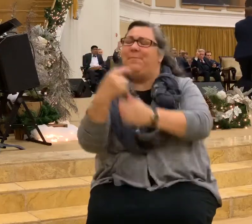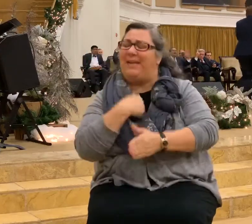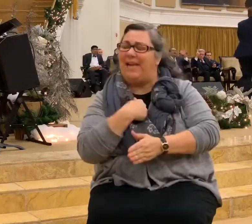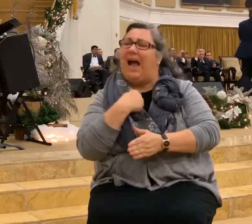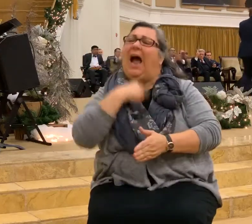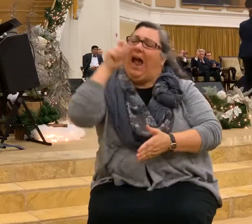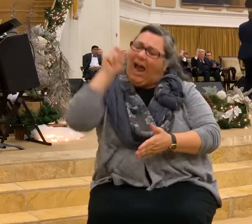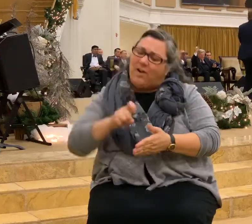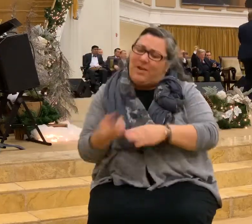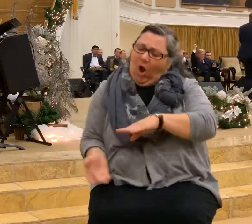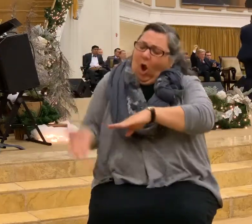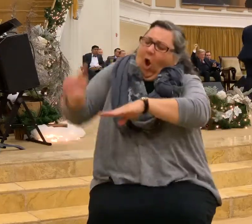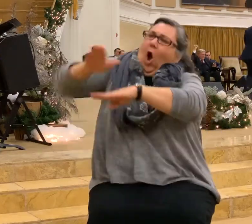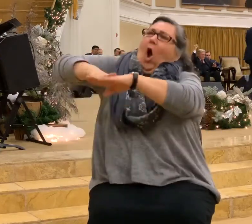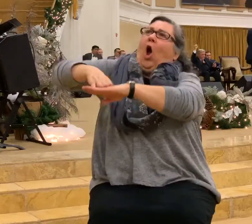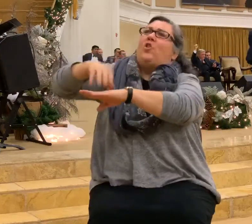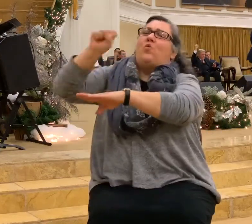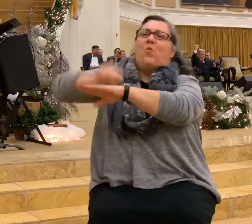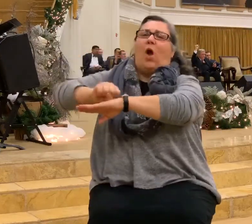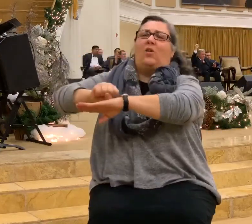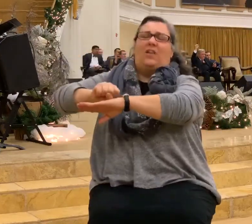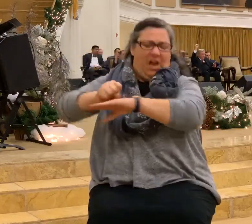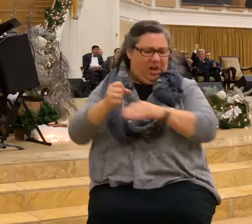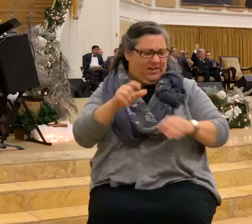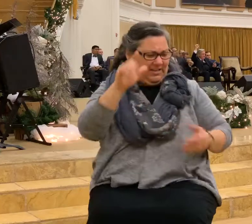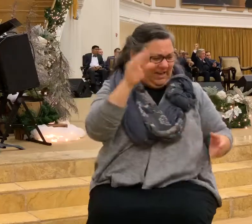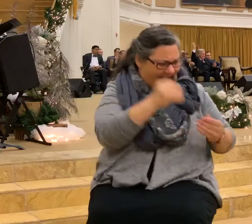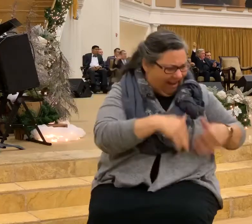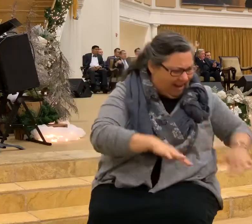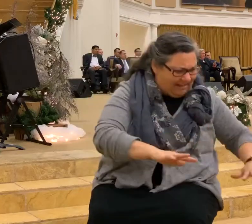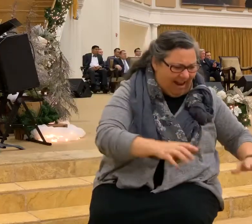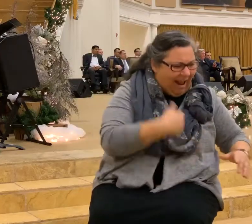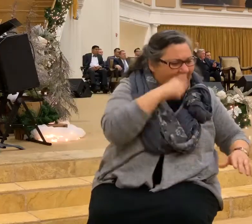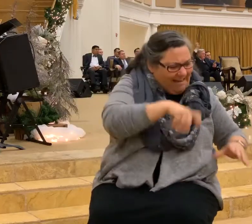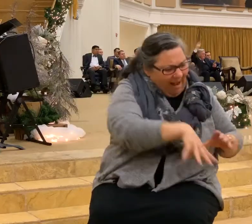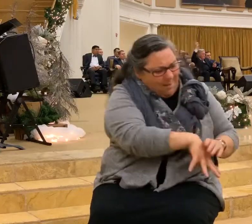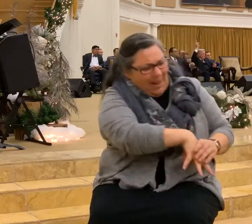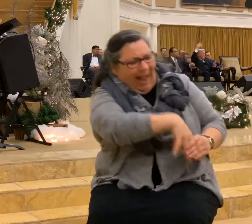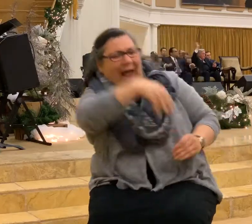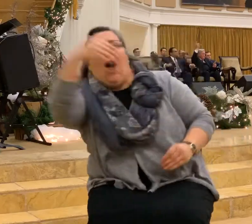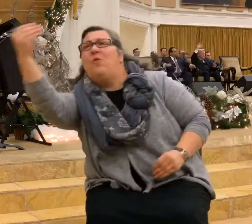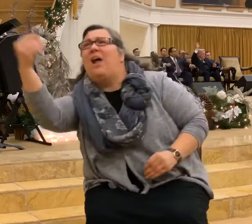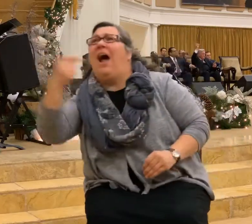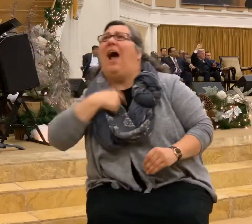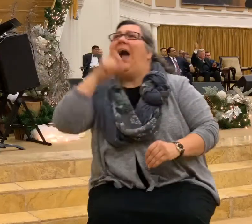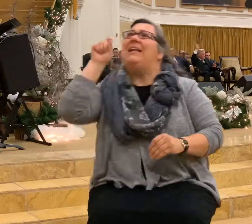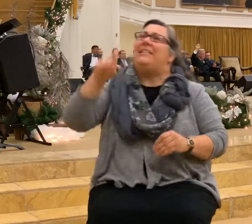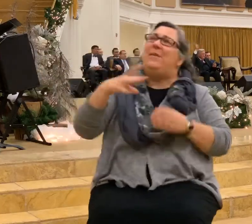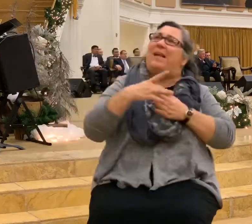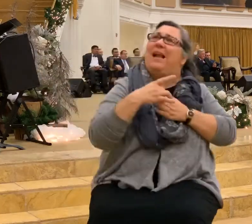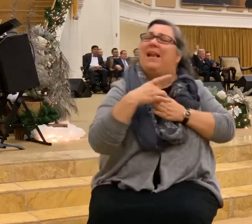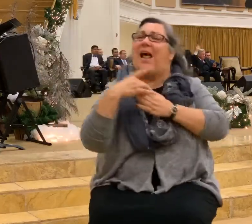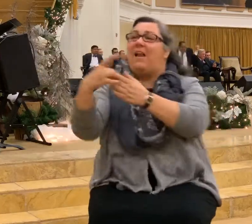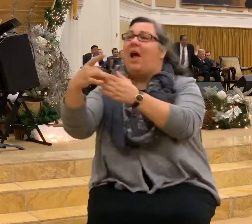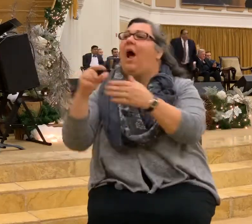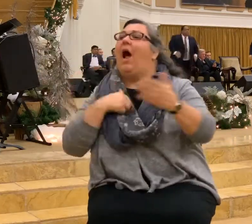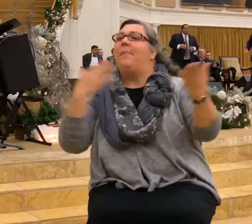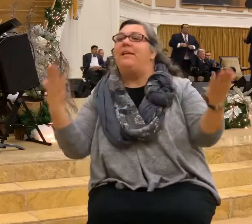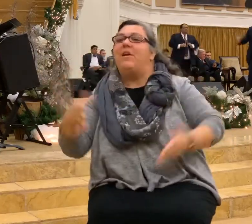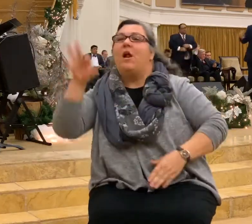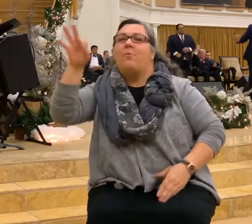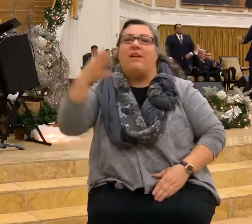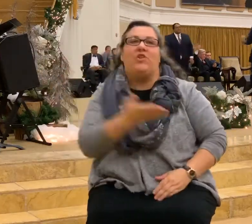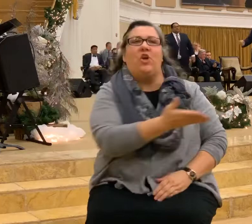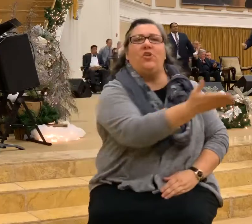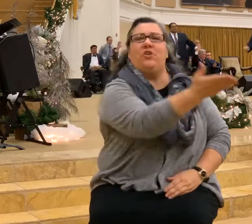that rock. I've got to get up out of these lowlands. There's a flood coming. And I got somebody. Oh, I came to preach to you. I'm here